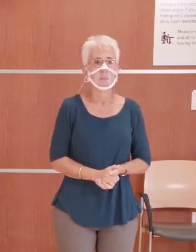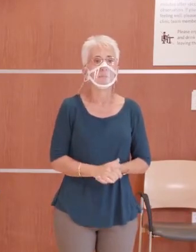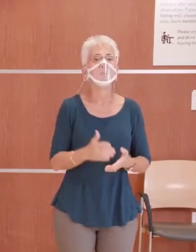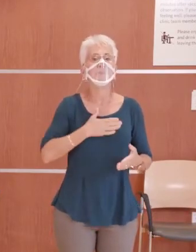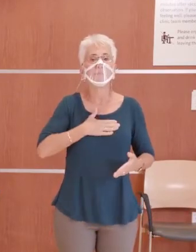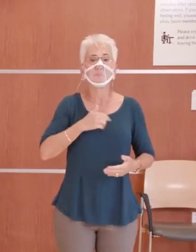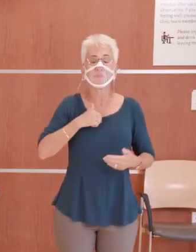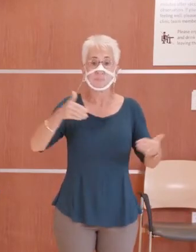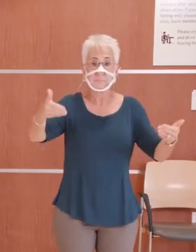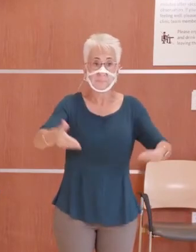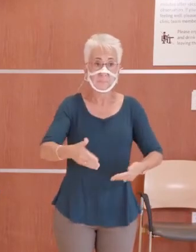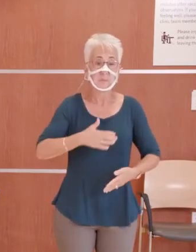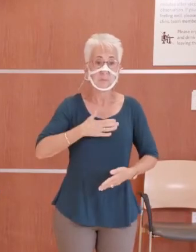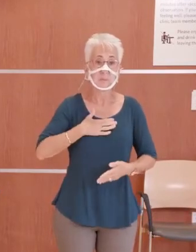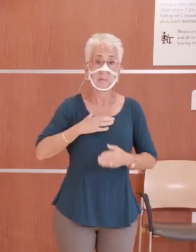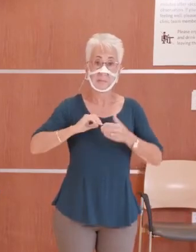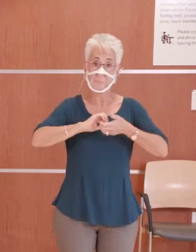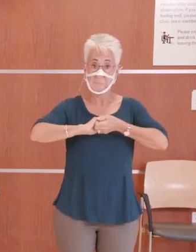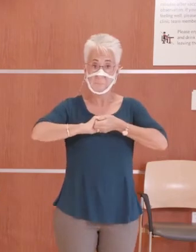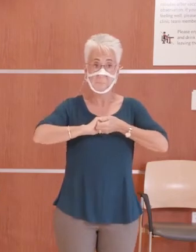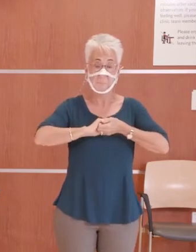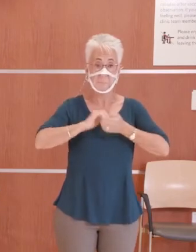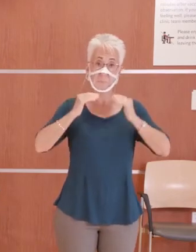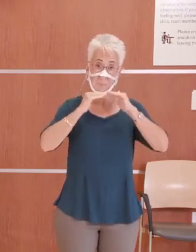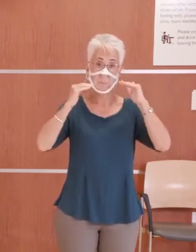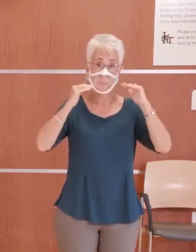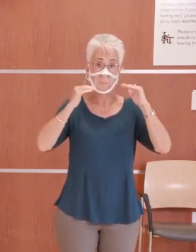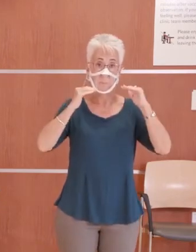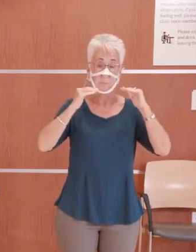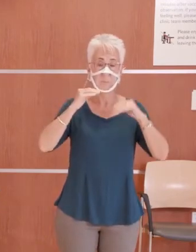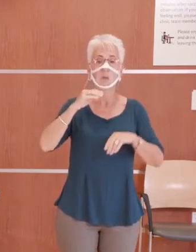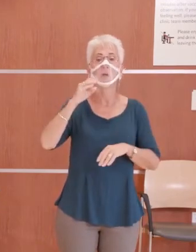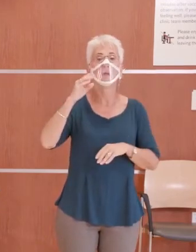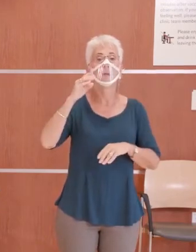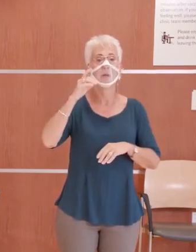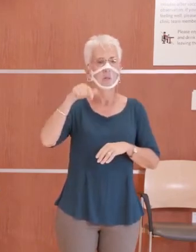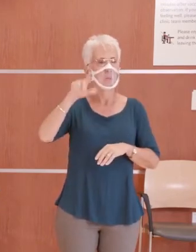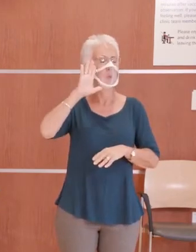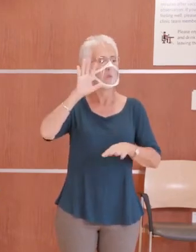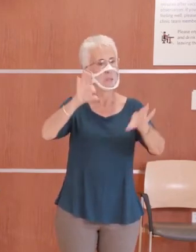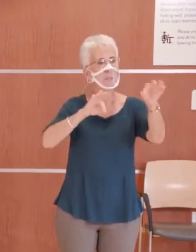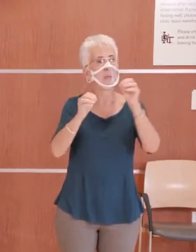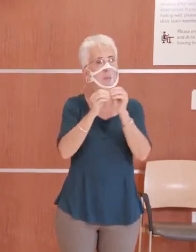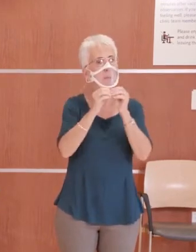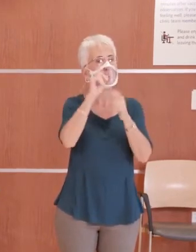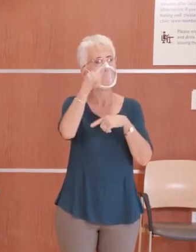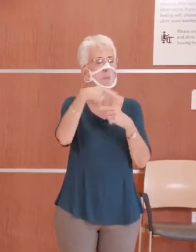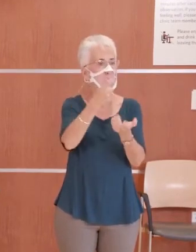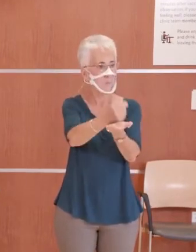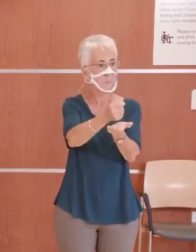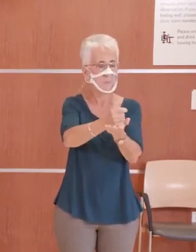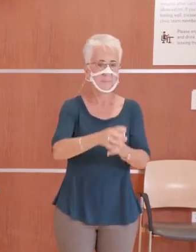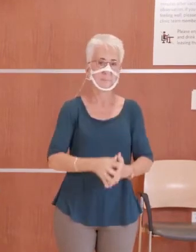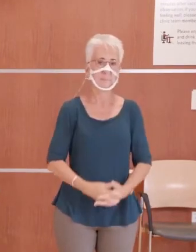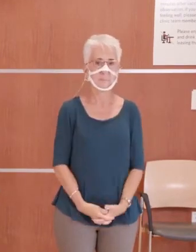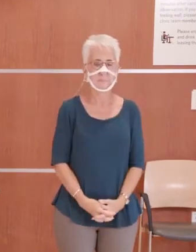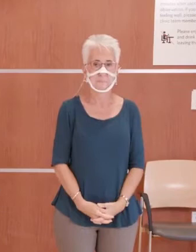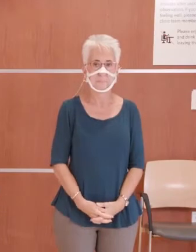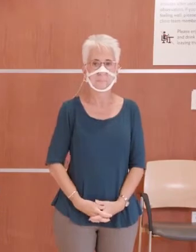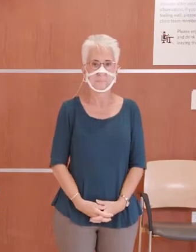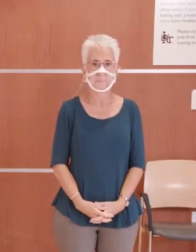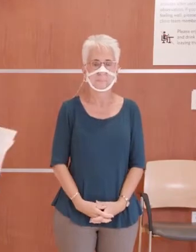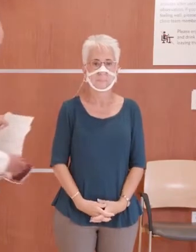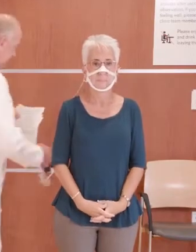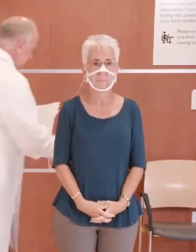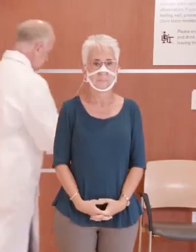disease pharmacist, Dr. Erin McCreary, who will tell you more about monoclonal antibody treatments.